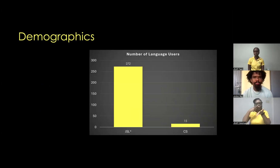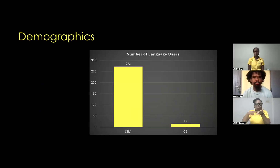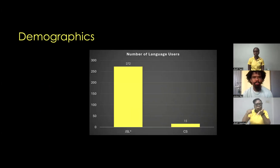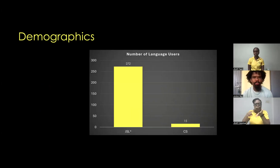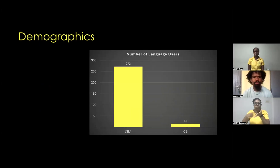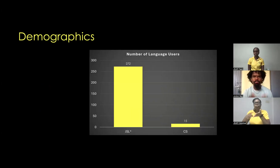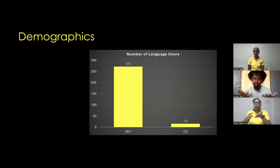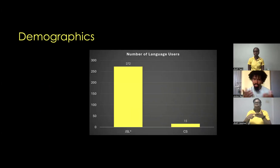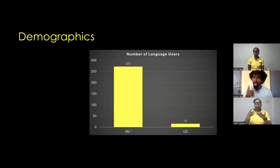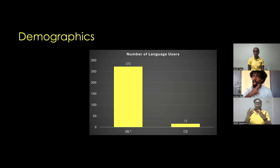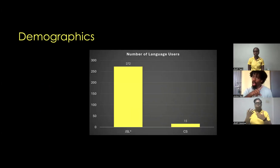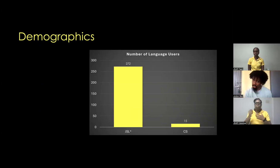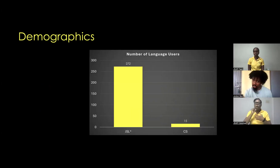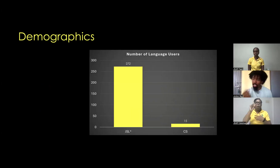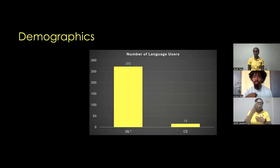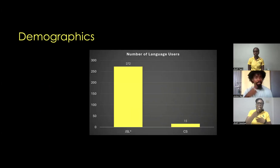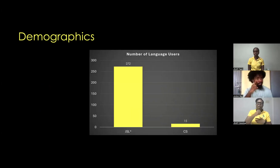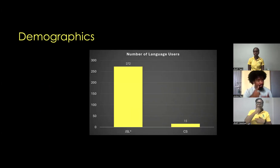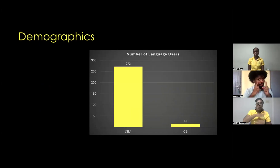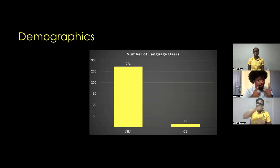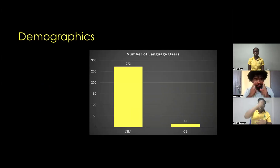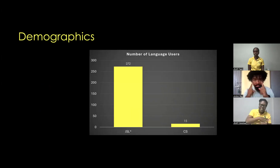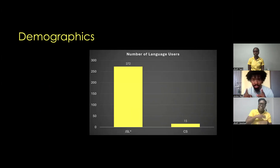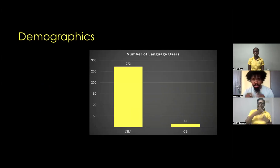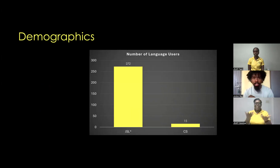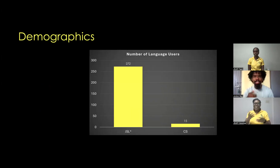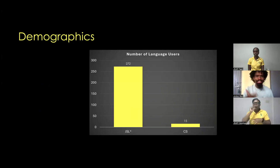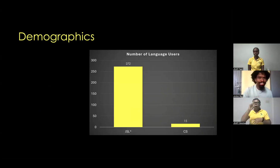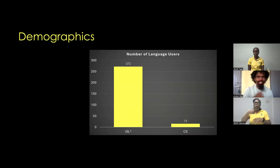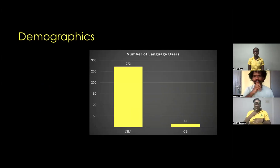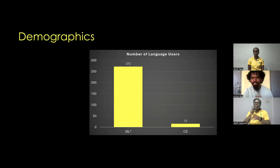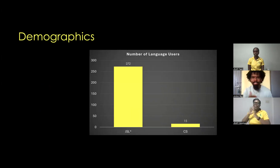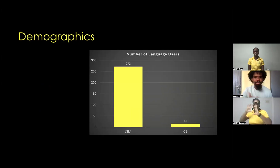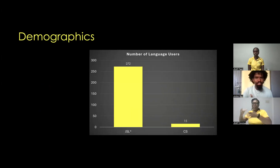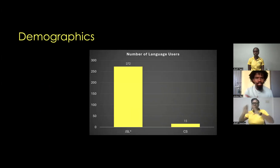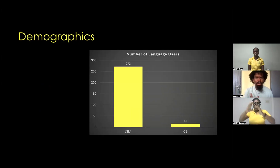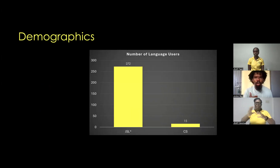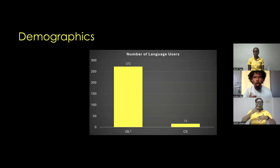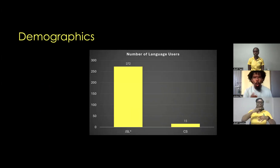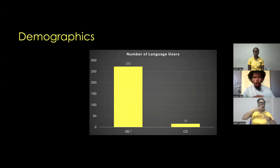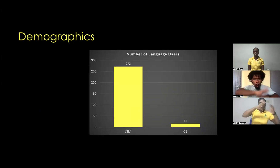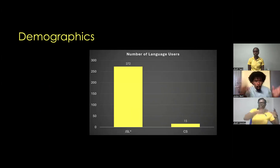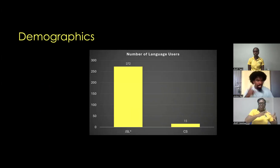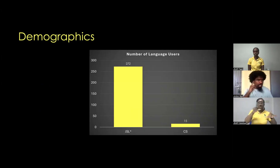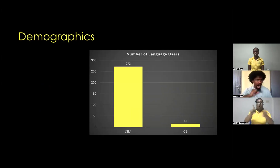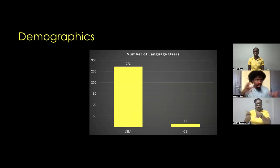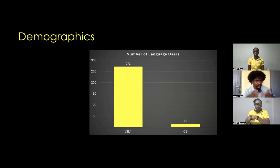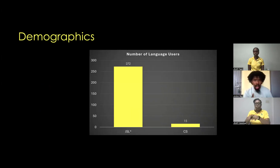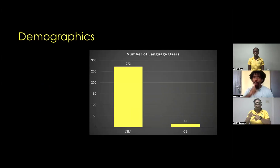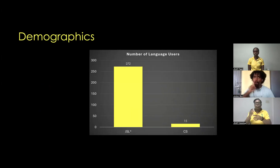And also we check not only gender and not only deaf and hearing